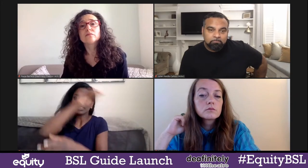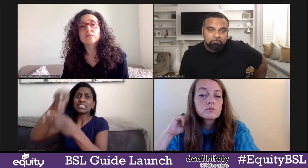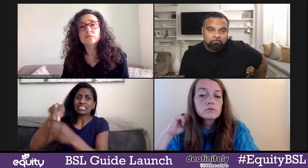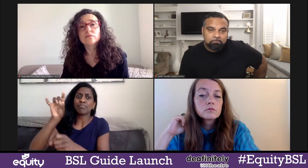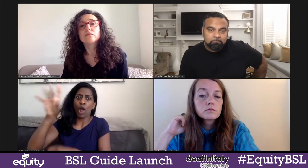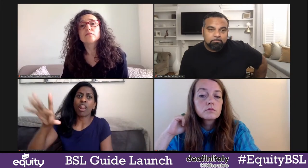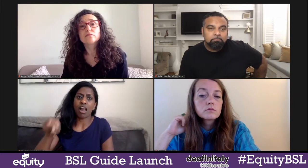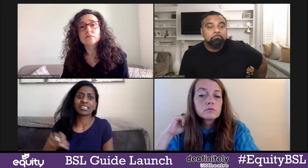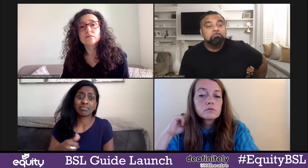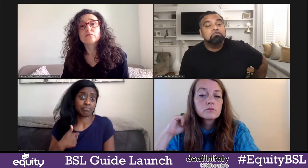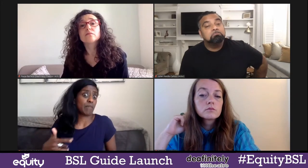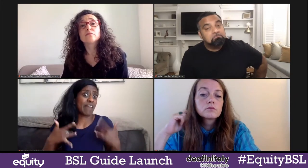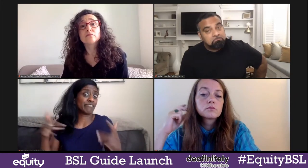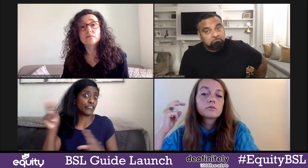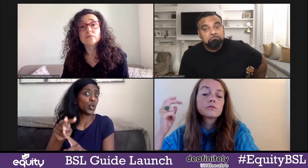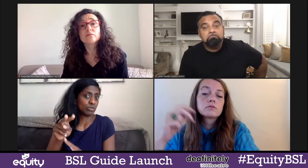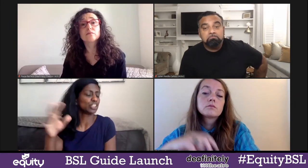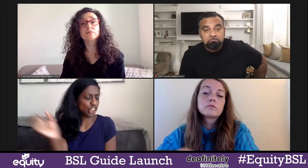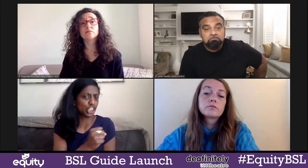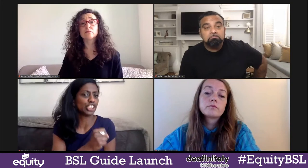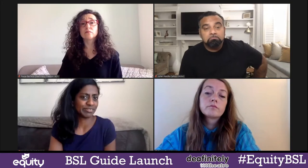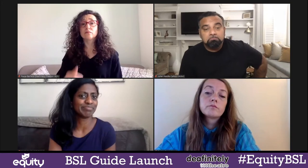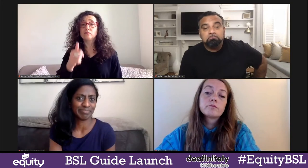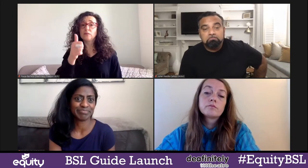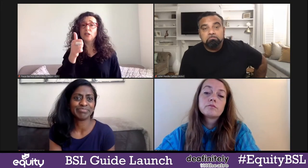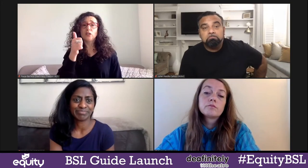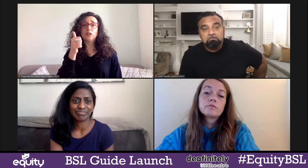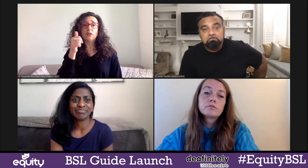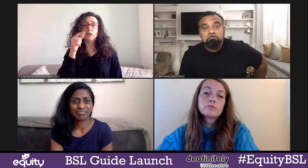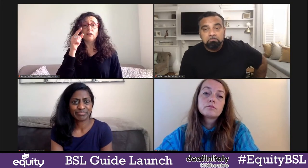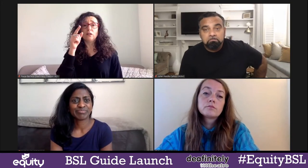consulting on Shakespeare, and I think those roles should also be included on Spotlight.